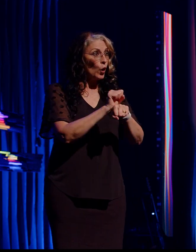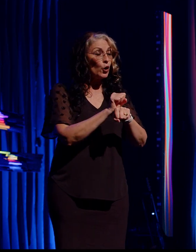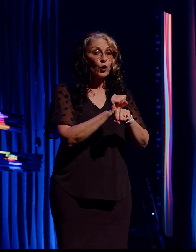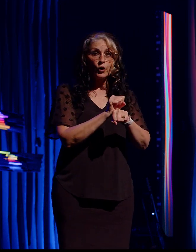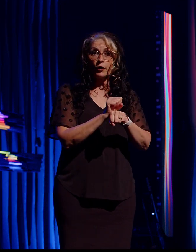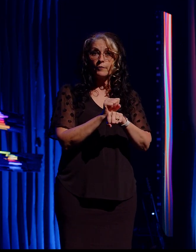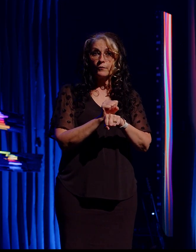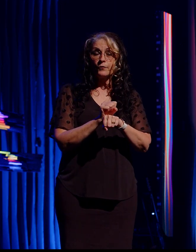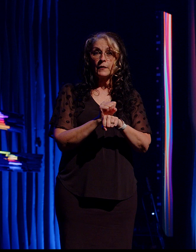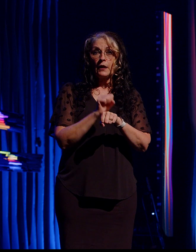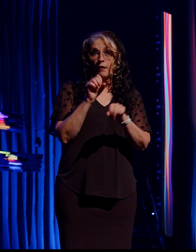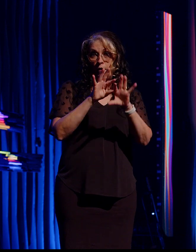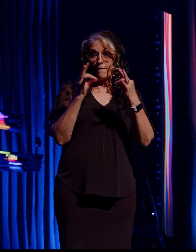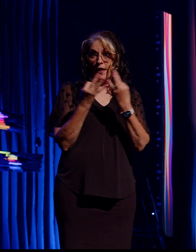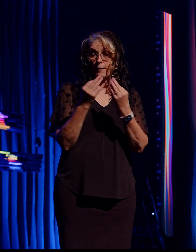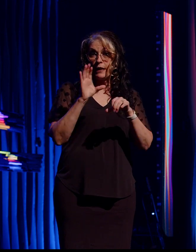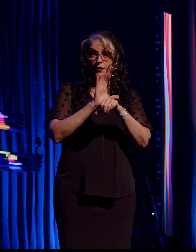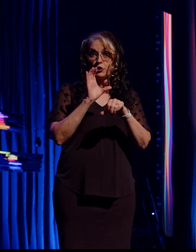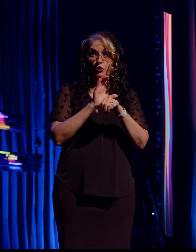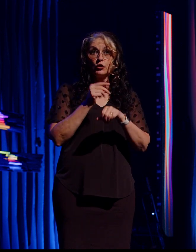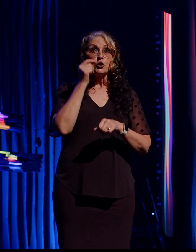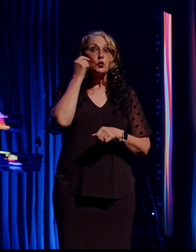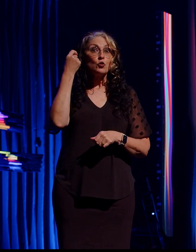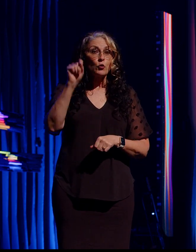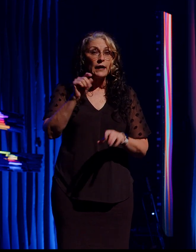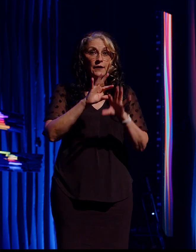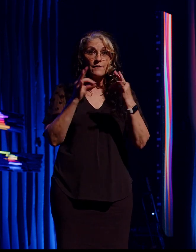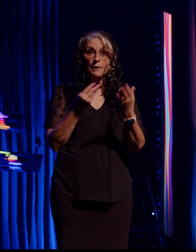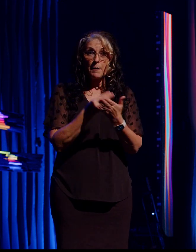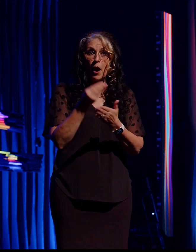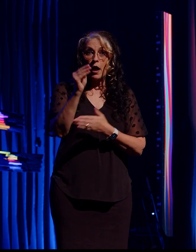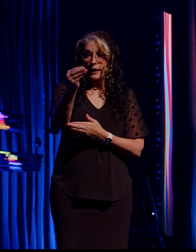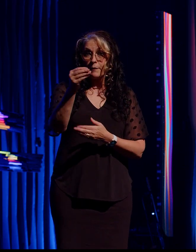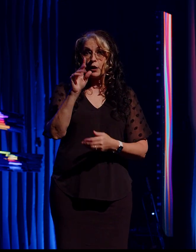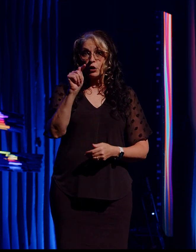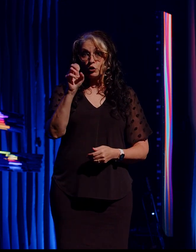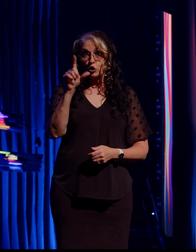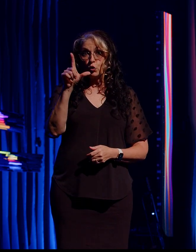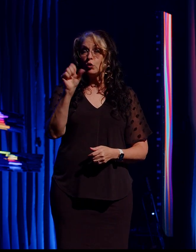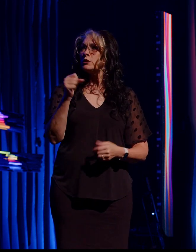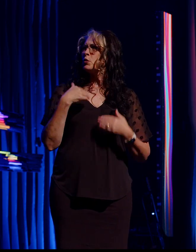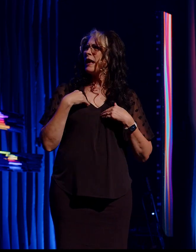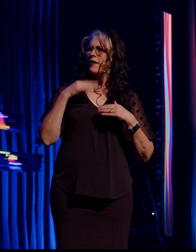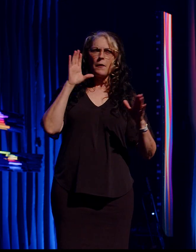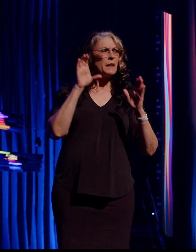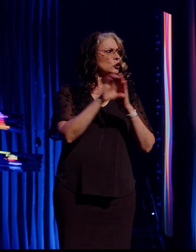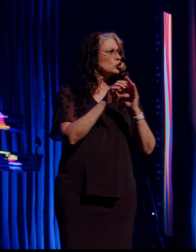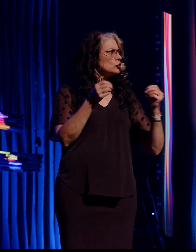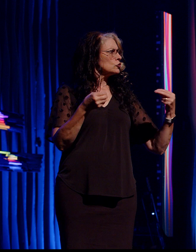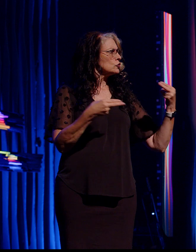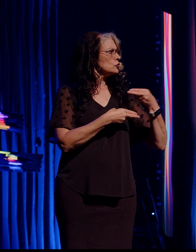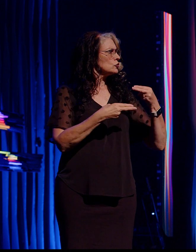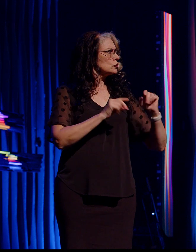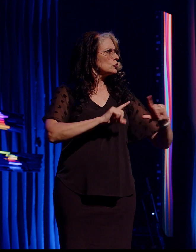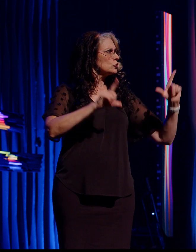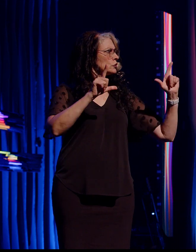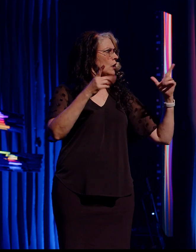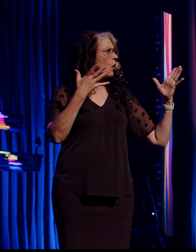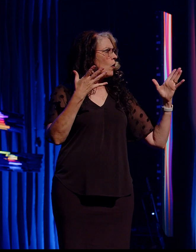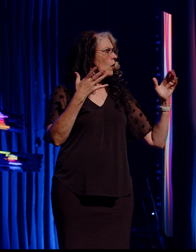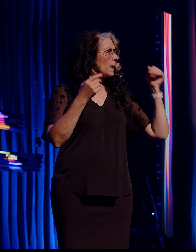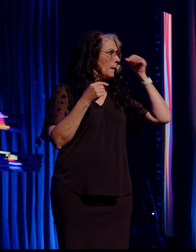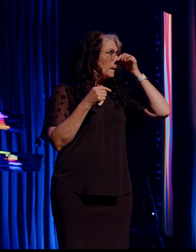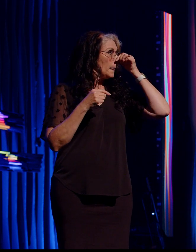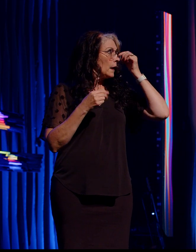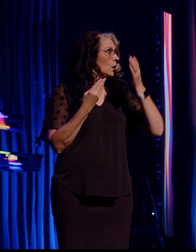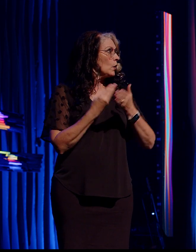of families in our church, a Ukrainian family, bought him tools. Remember that? I think we have pictures up on here. Do we have pictures of that? Maybe it was already up there and we took it